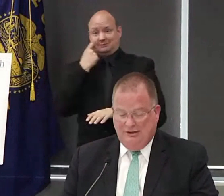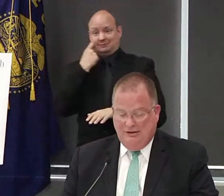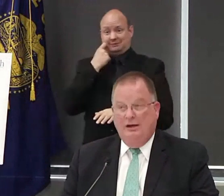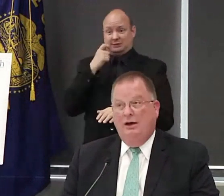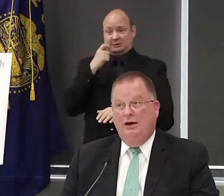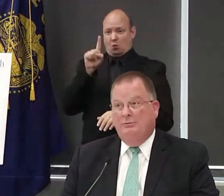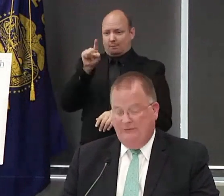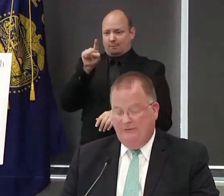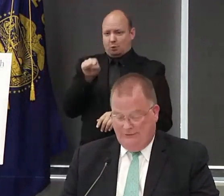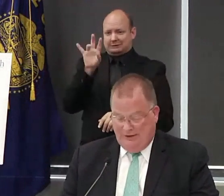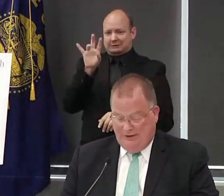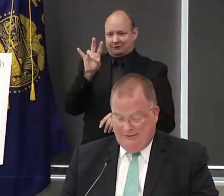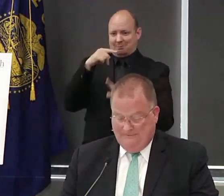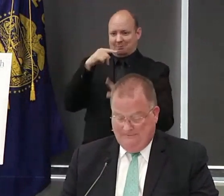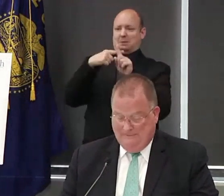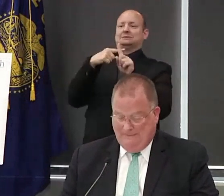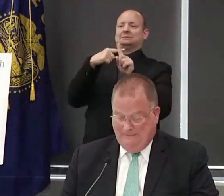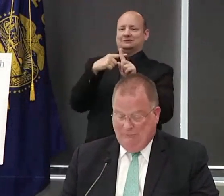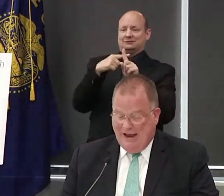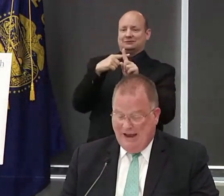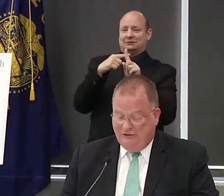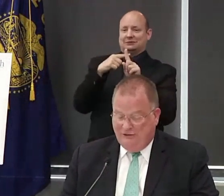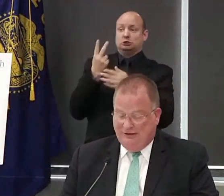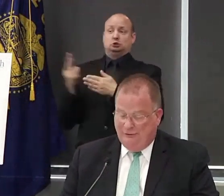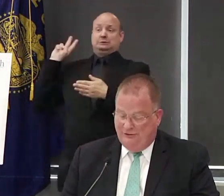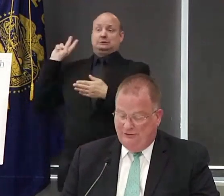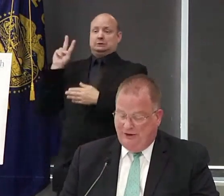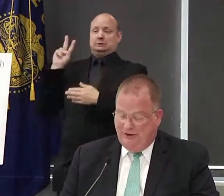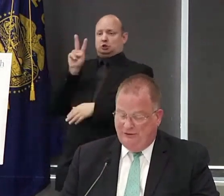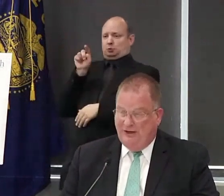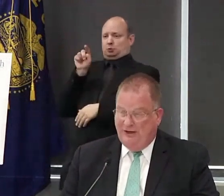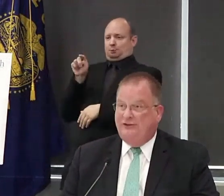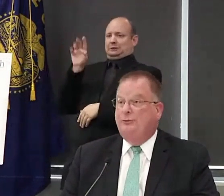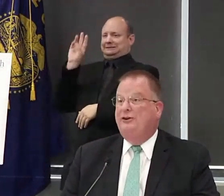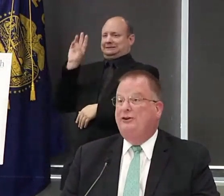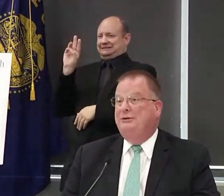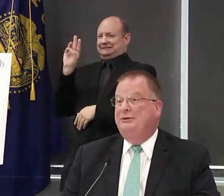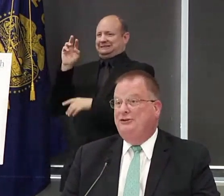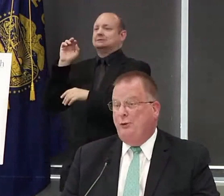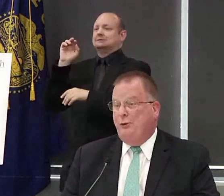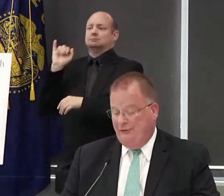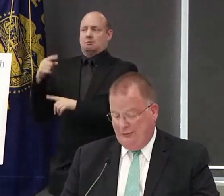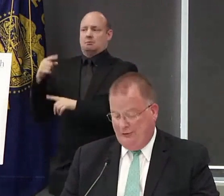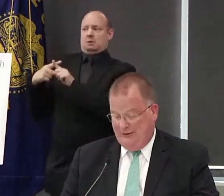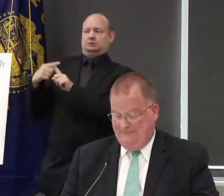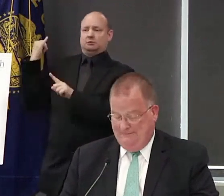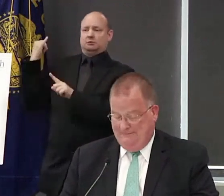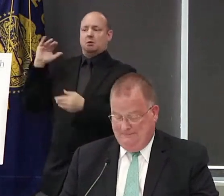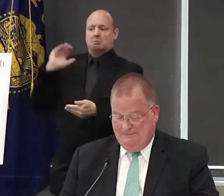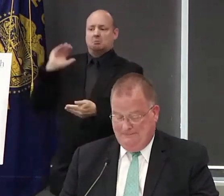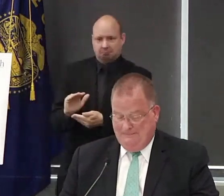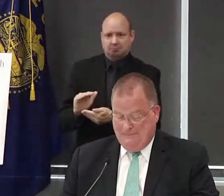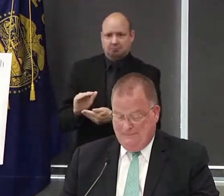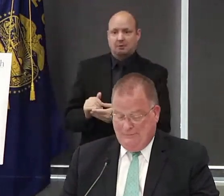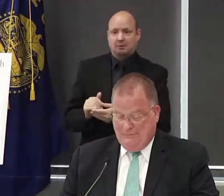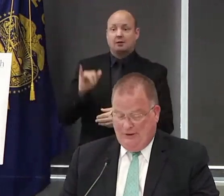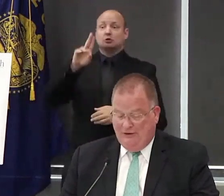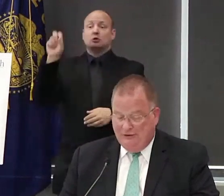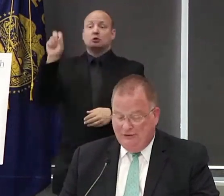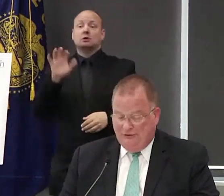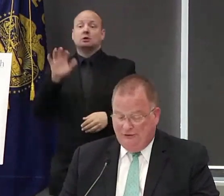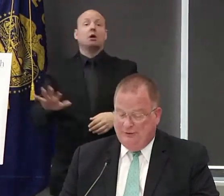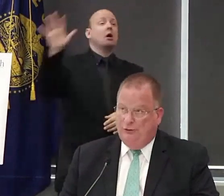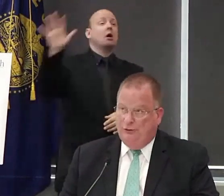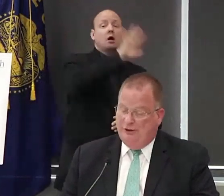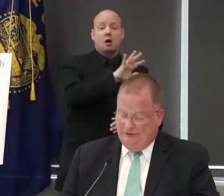positive rate on May 15th. Nationally, the rate of positive tests is approximately 12%.